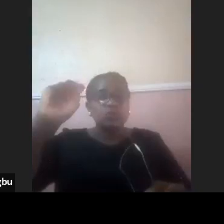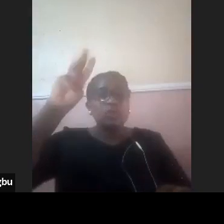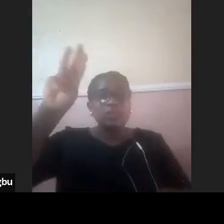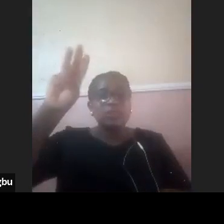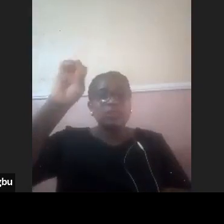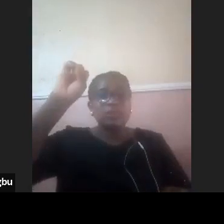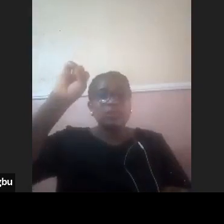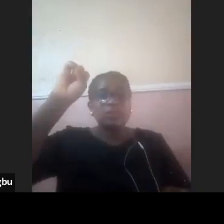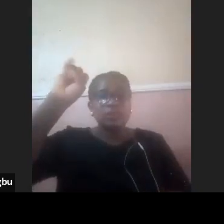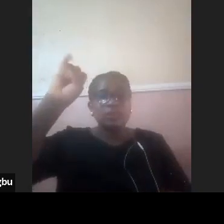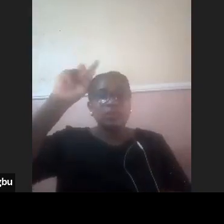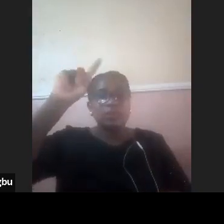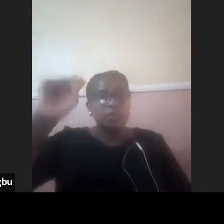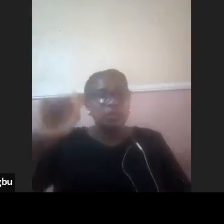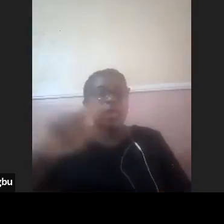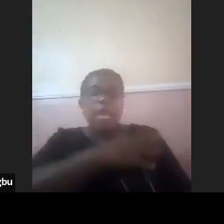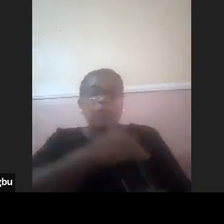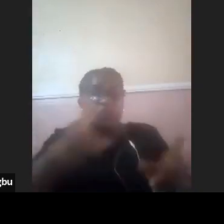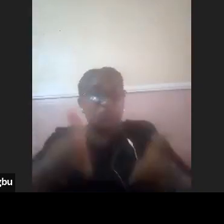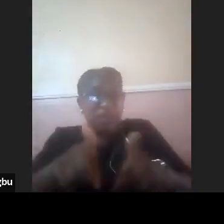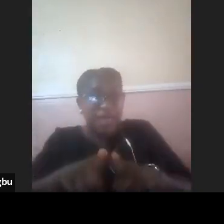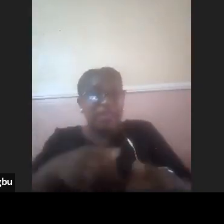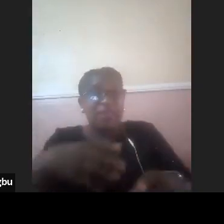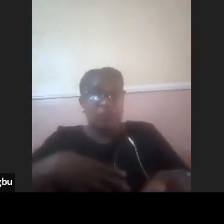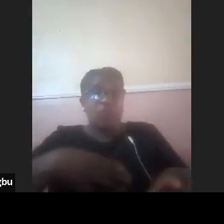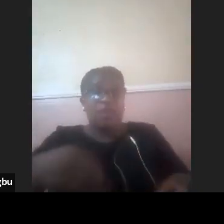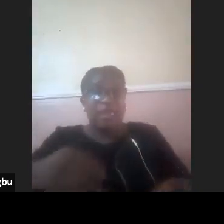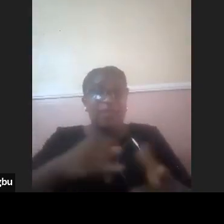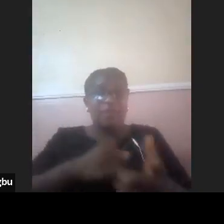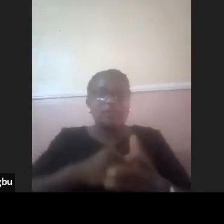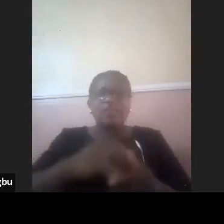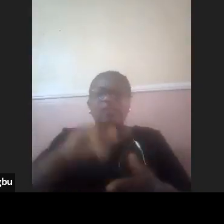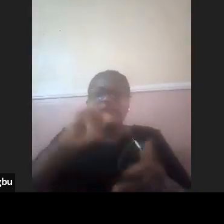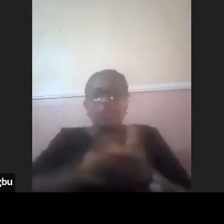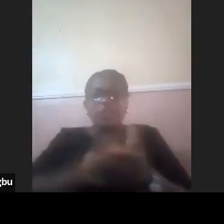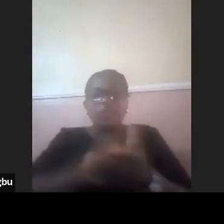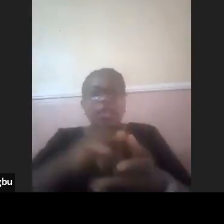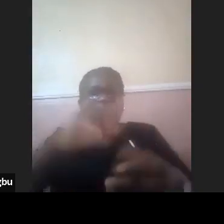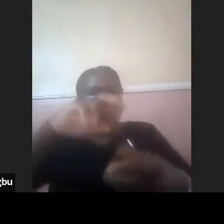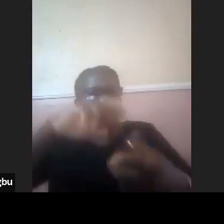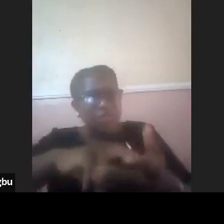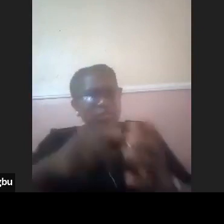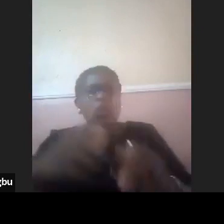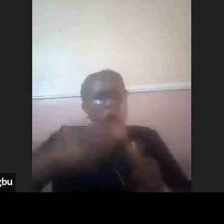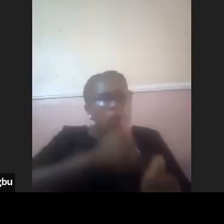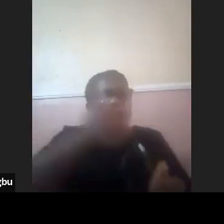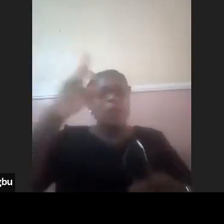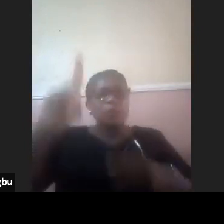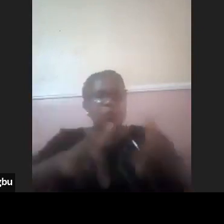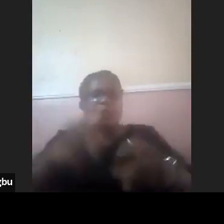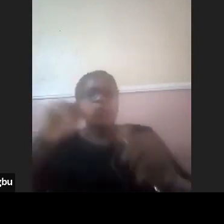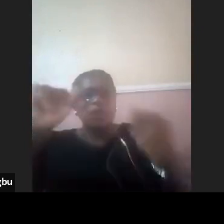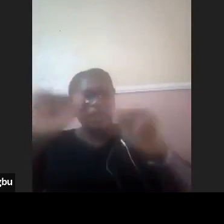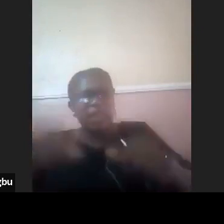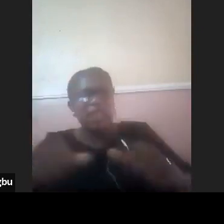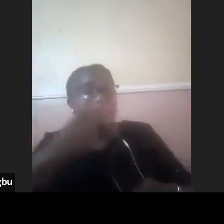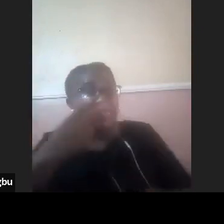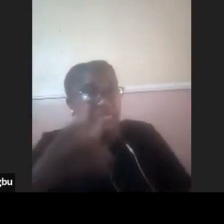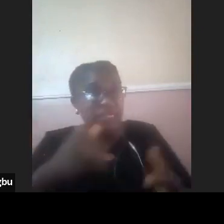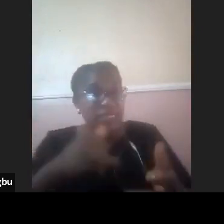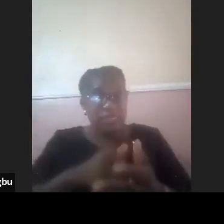your tweet, it means 15,000 people have seen that tweet. And the followers of those 15,000